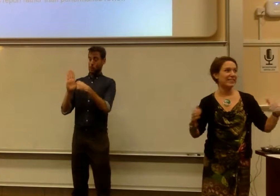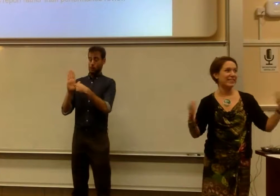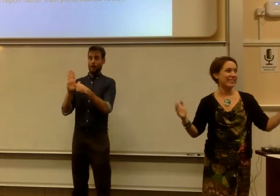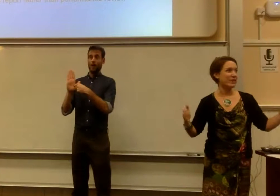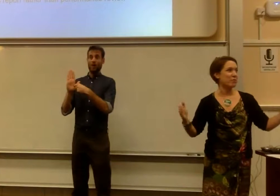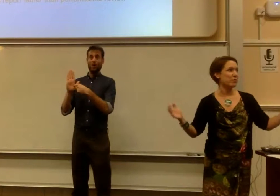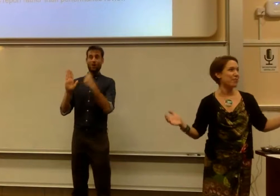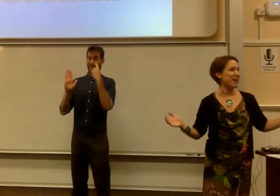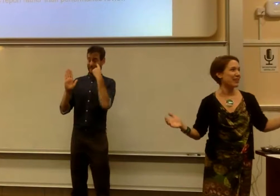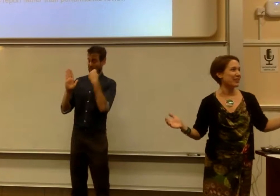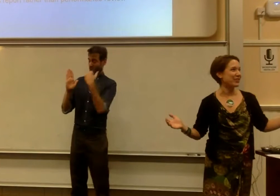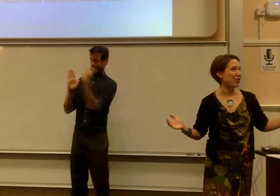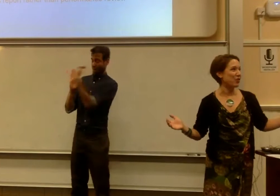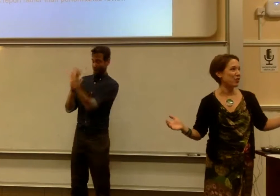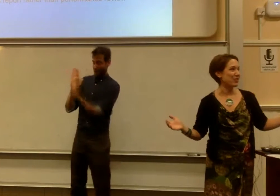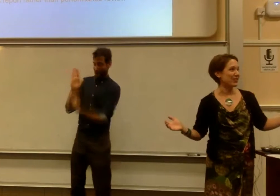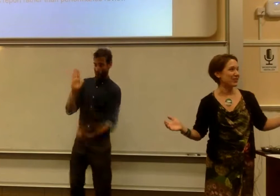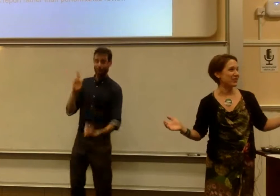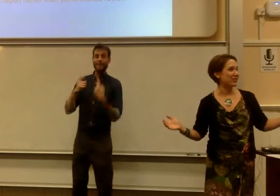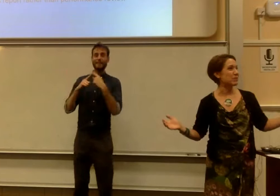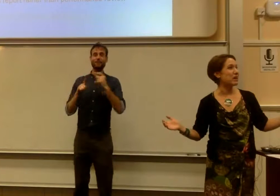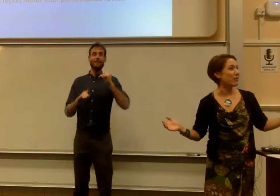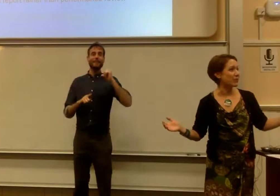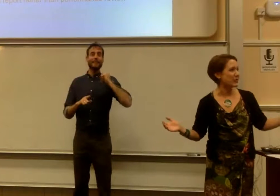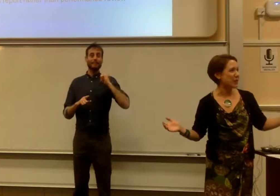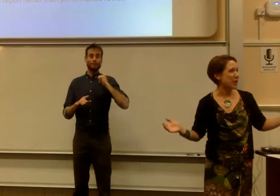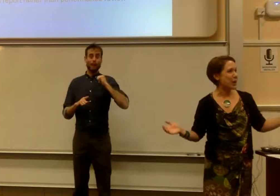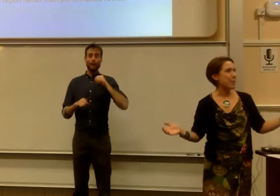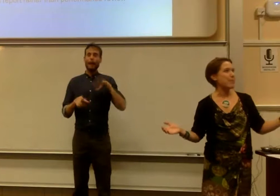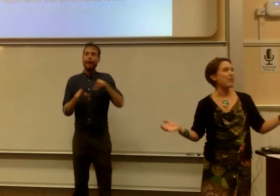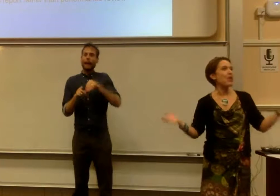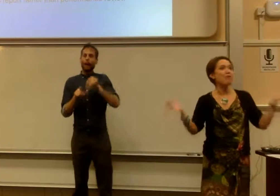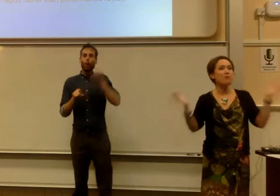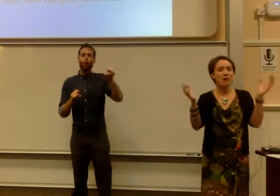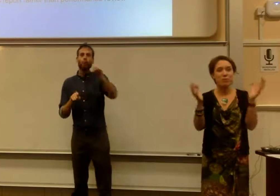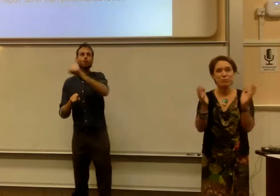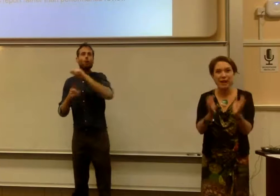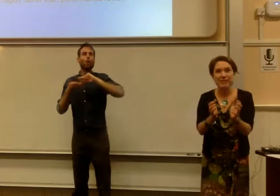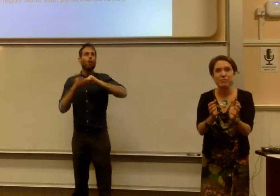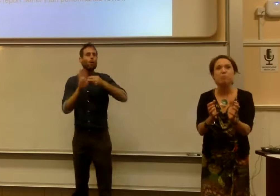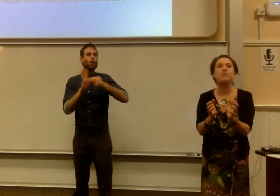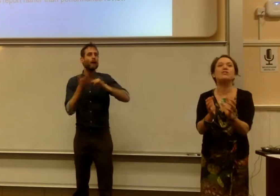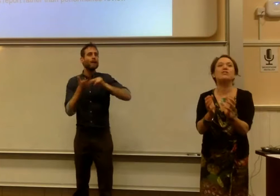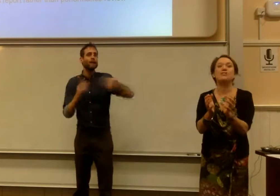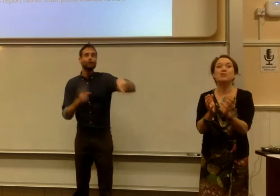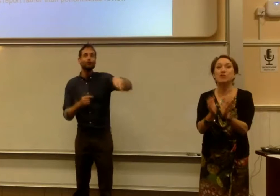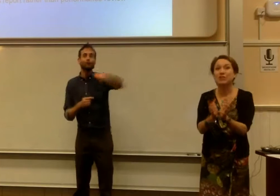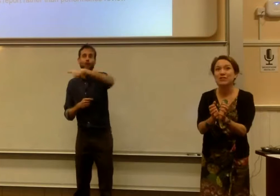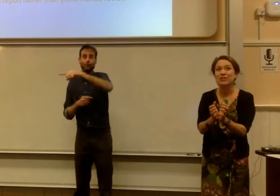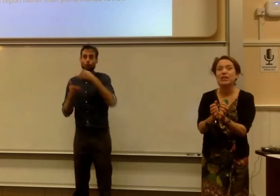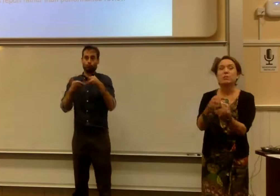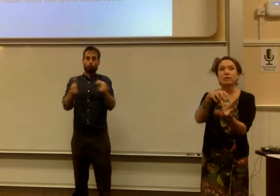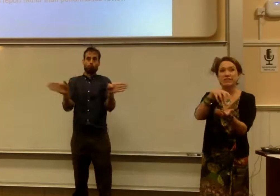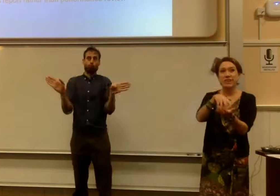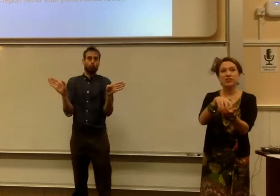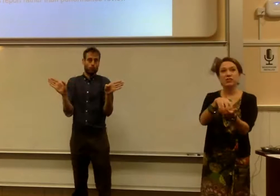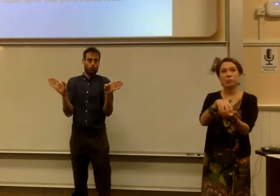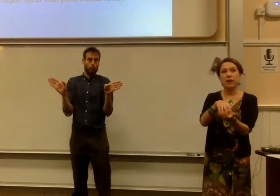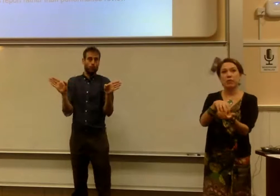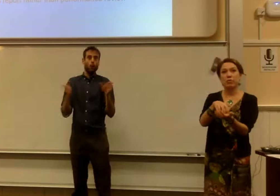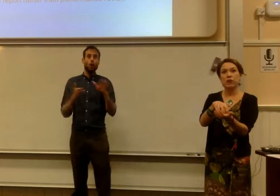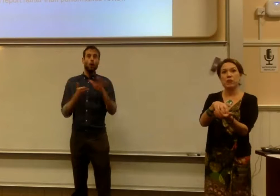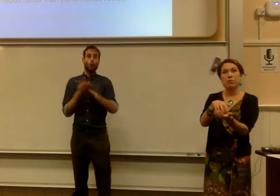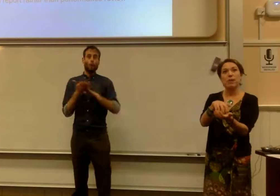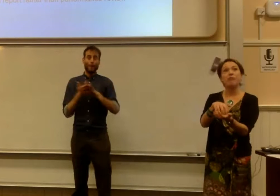we've extended the number and range of organisations to be covered. But the overall number of plans being produced is reduced, because the